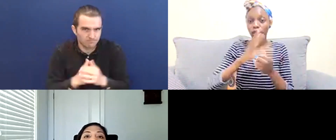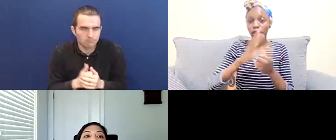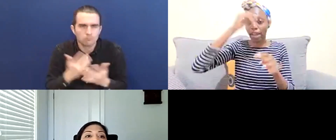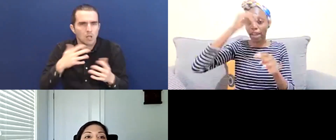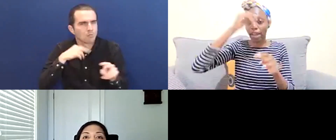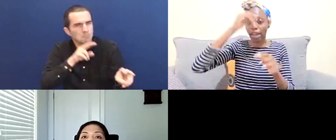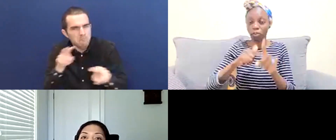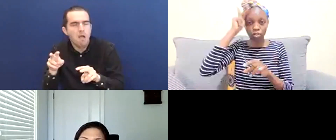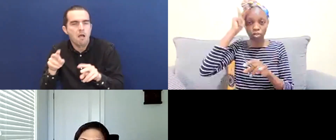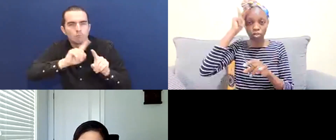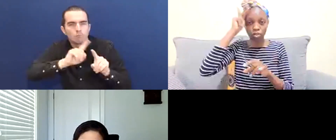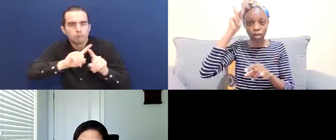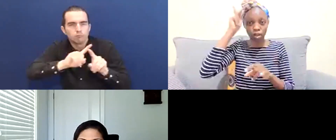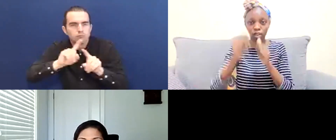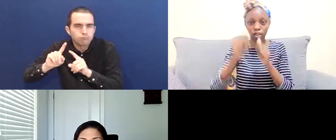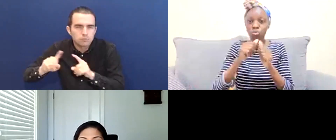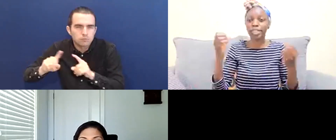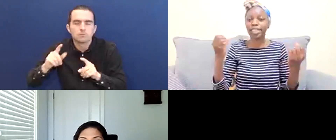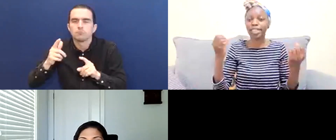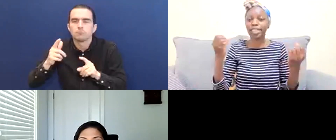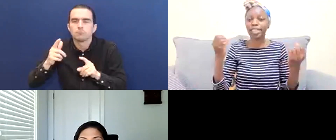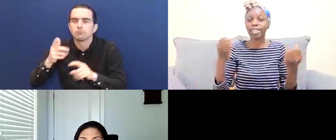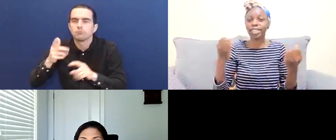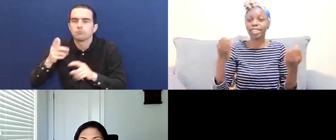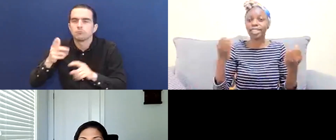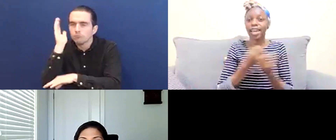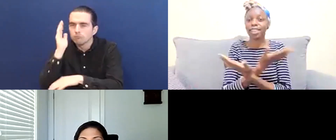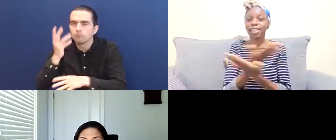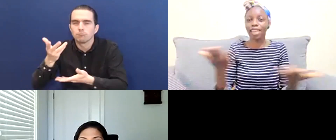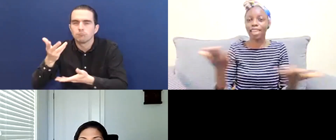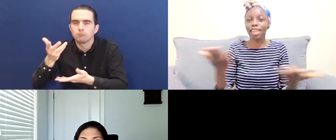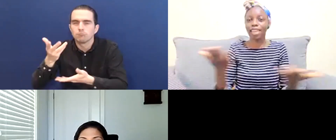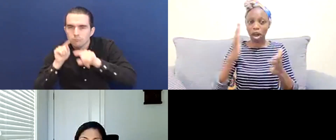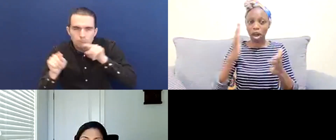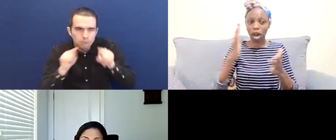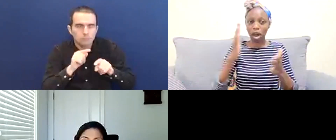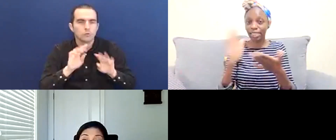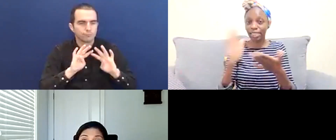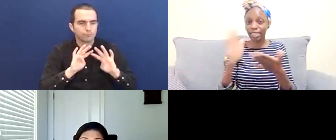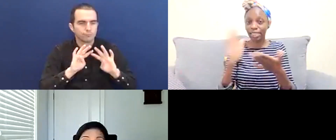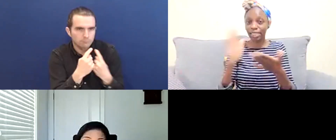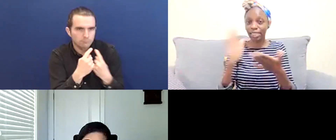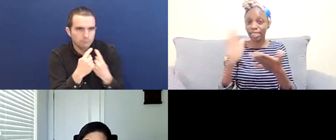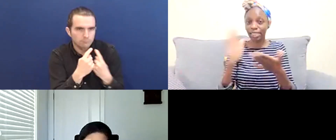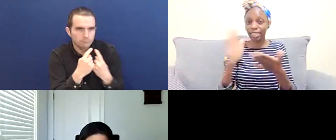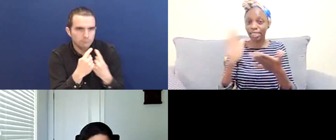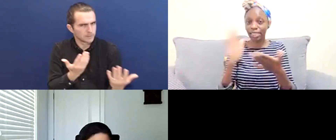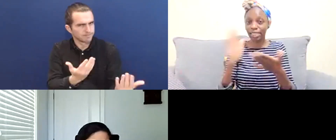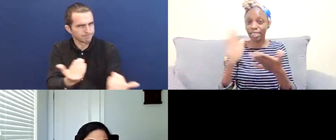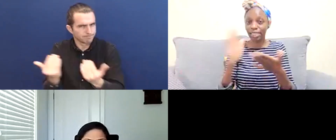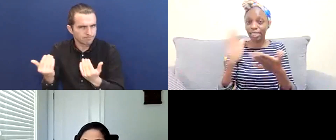basically learn from the knowledge that's already out there. Let me share some of the insights that have emerged from that